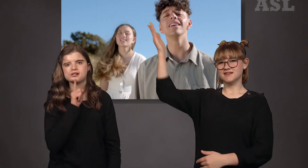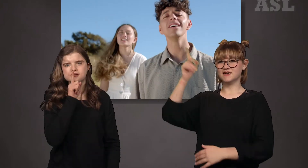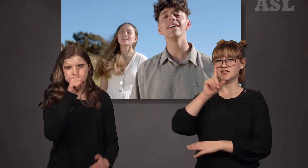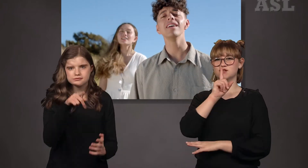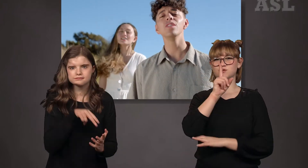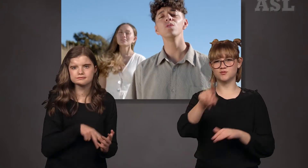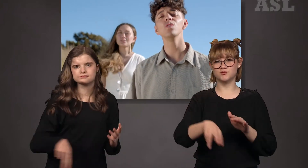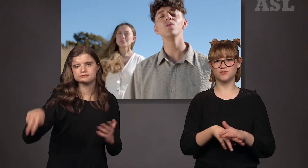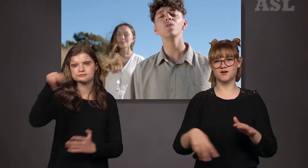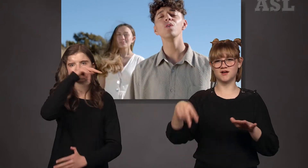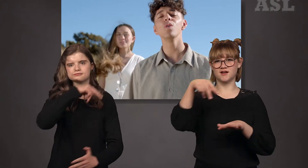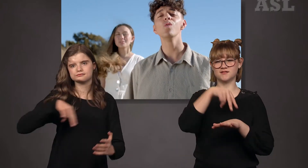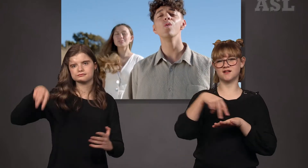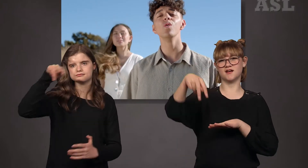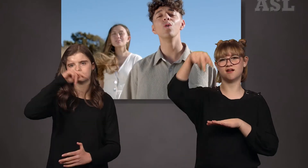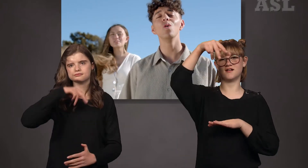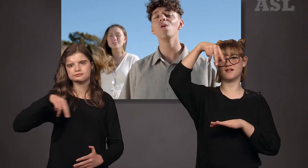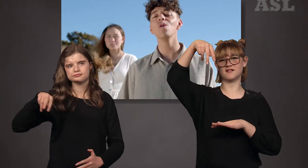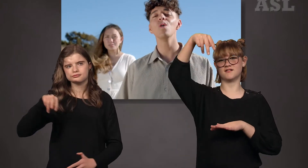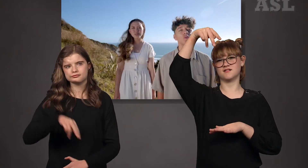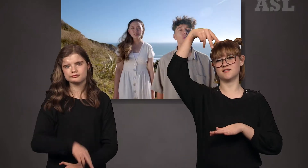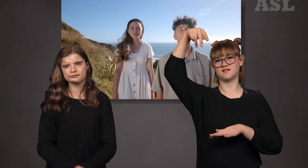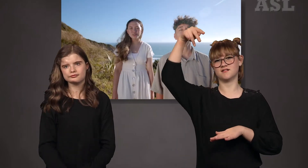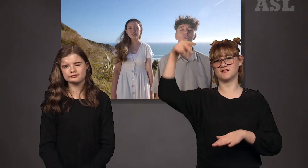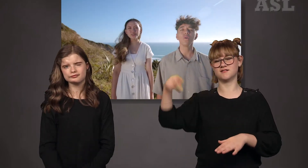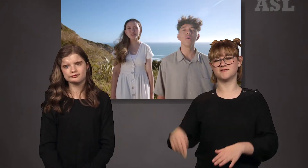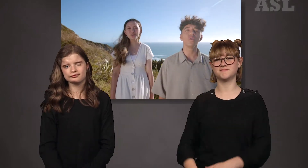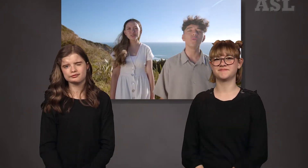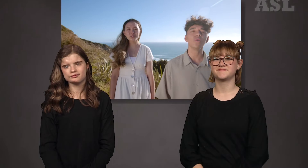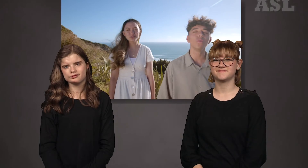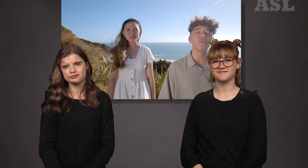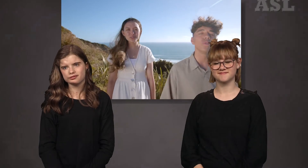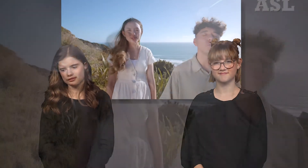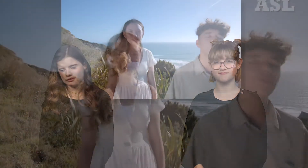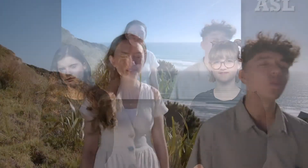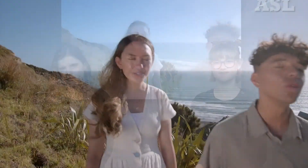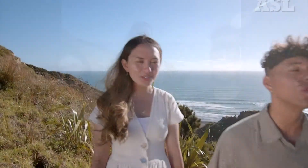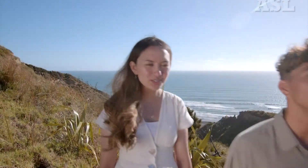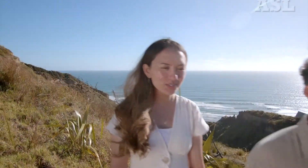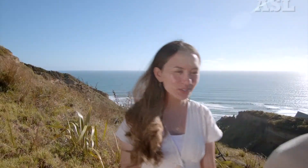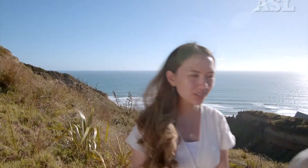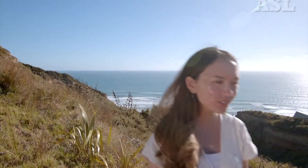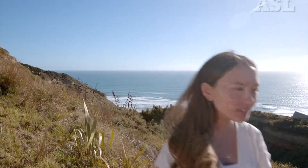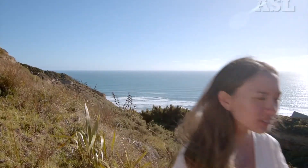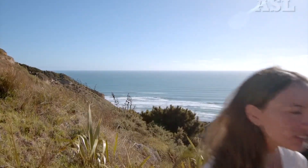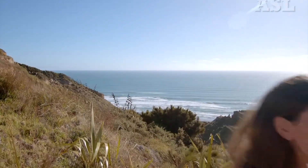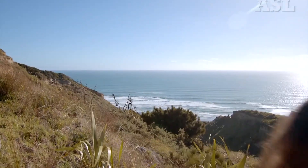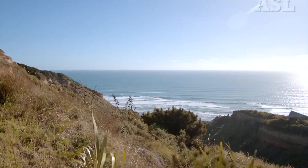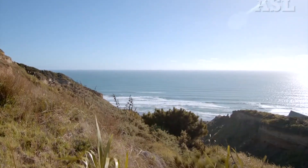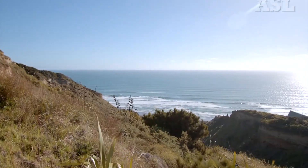Oooo Ooo Oooo Thank you.